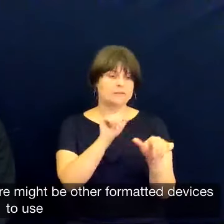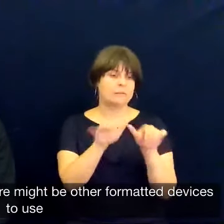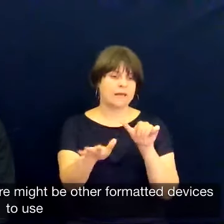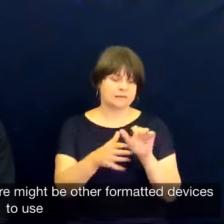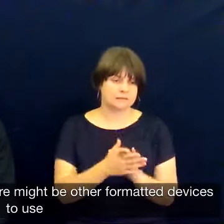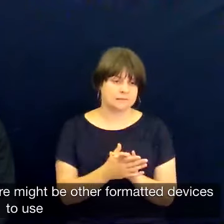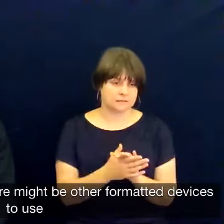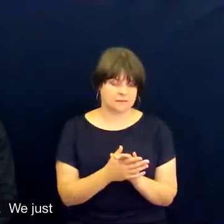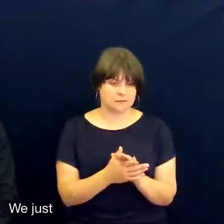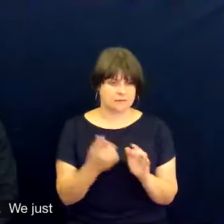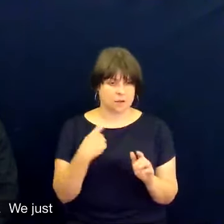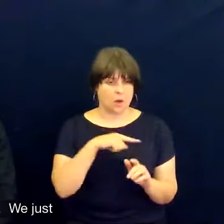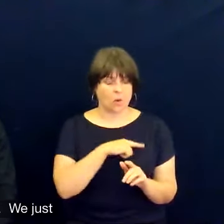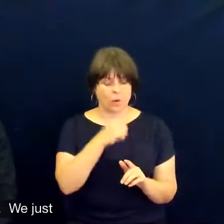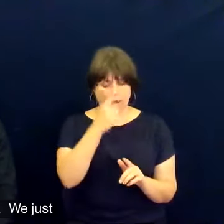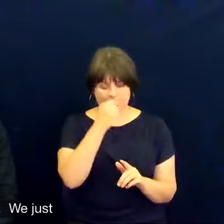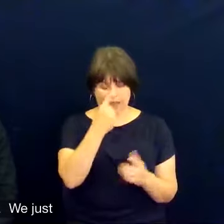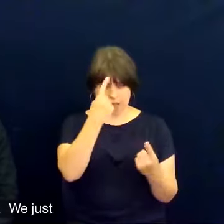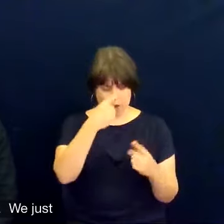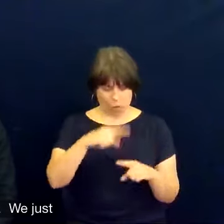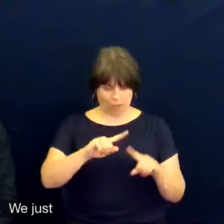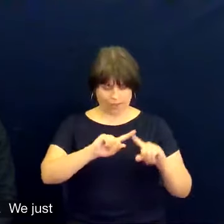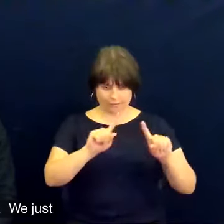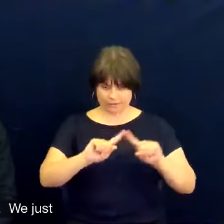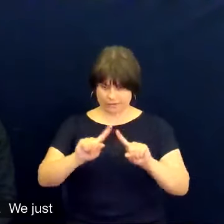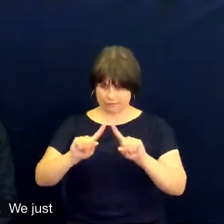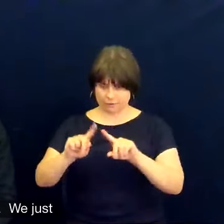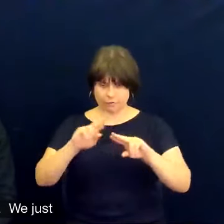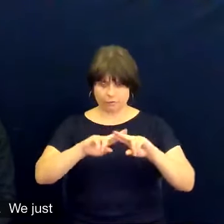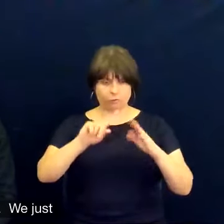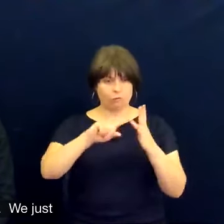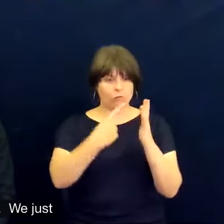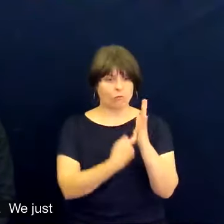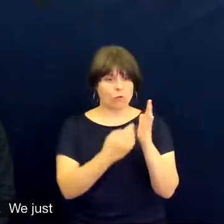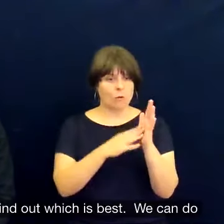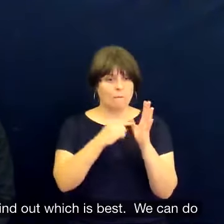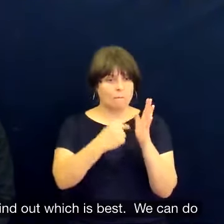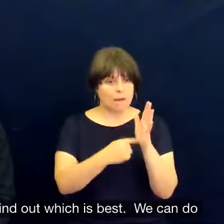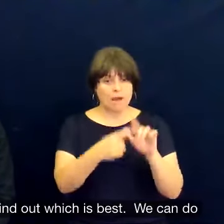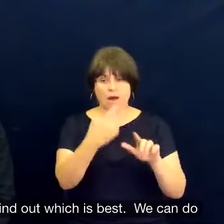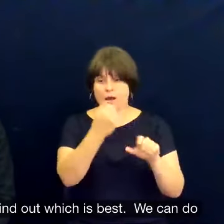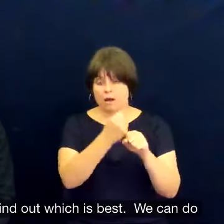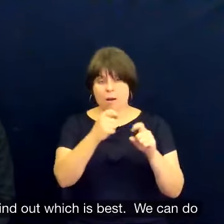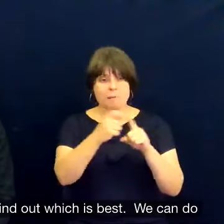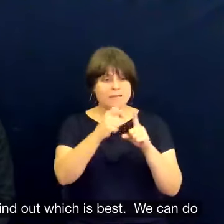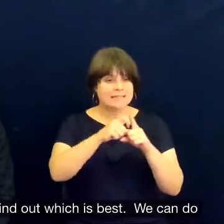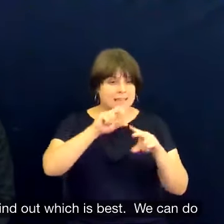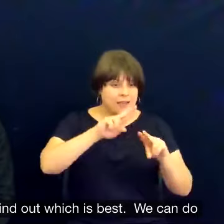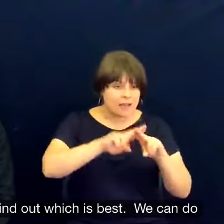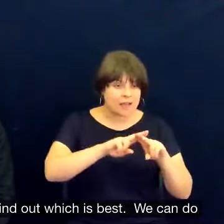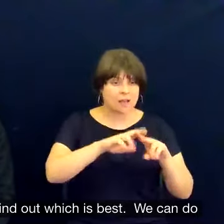So we can do all the different formats, PDF, Word, and we'll look into